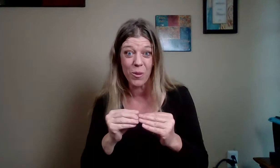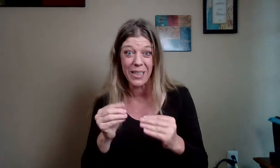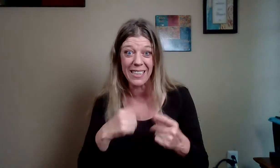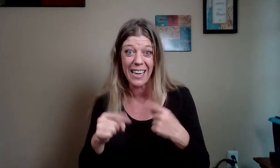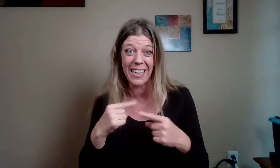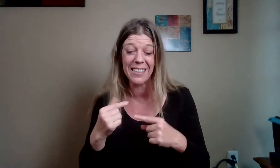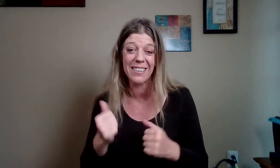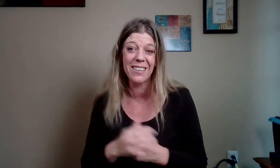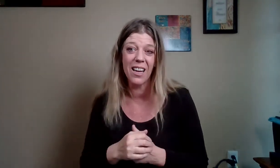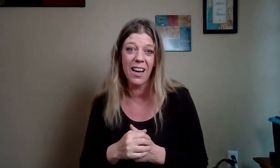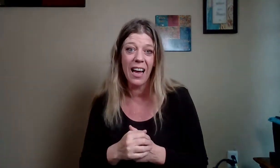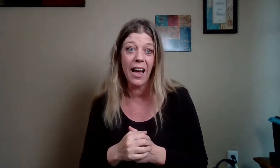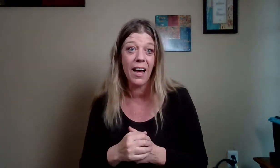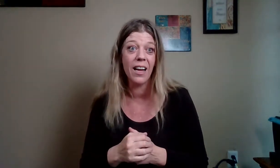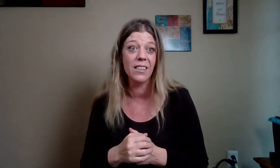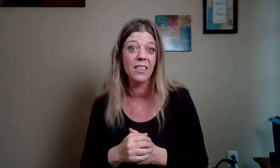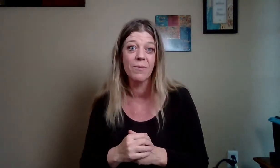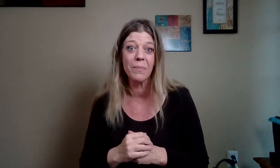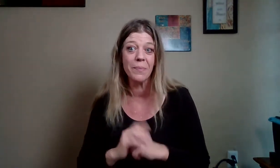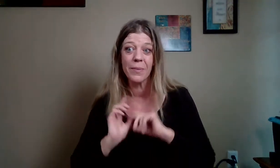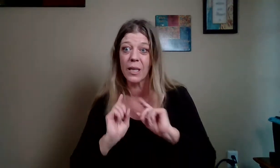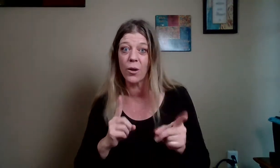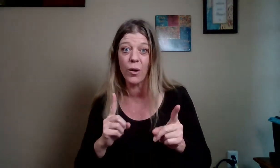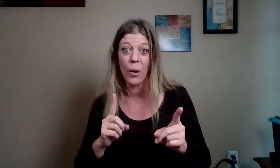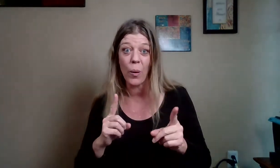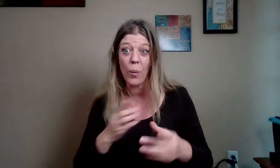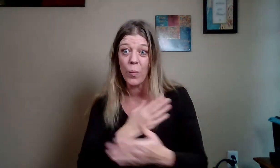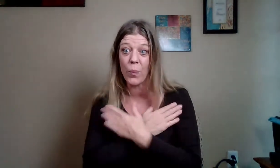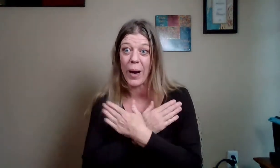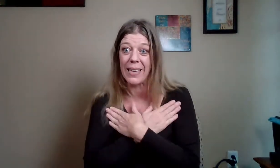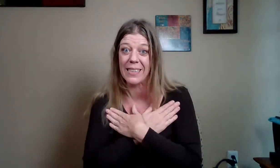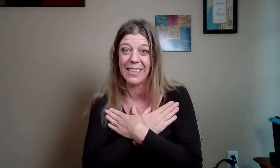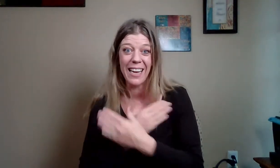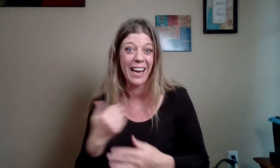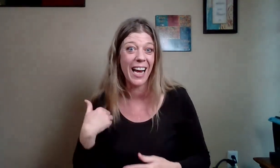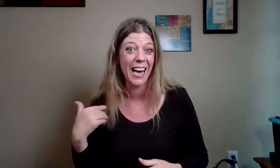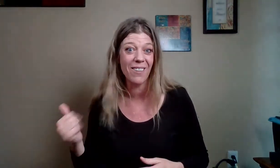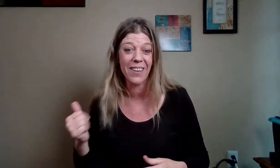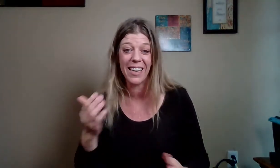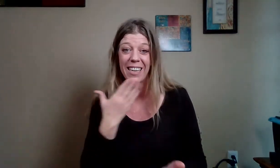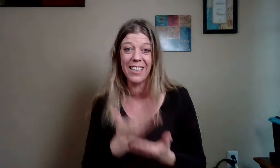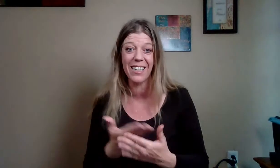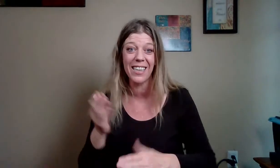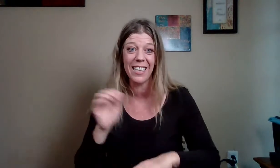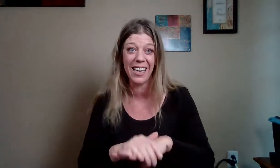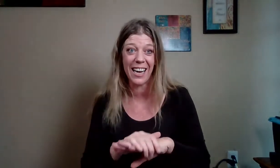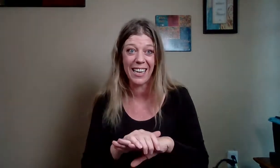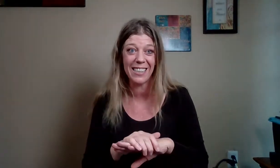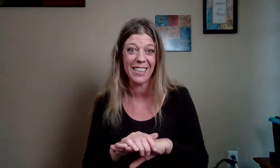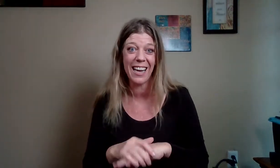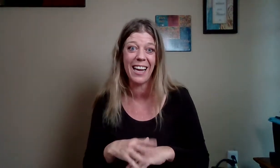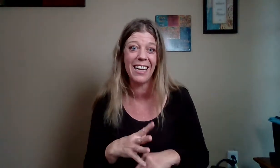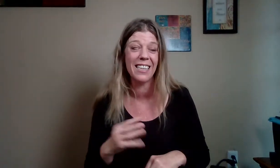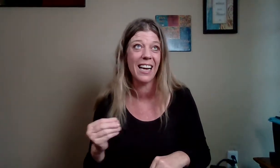more signs. And go rest. Have a good night and